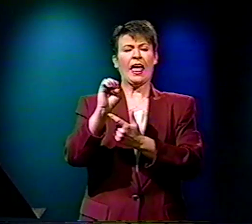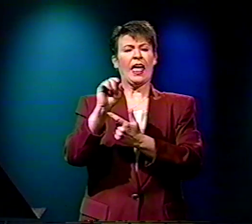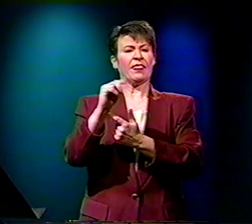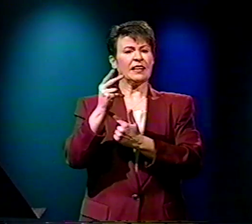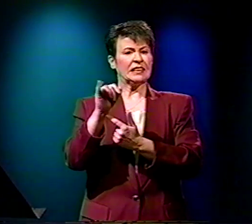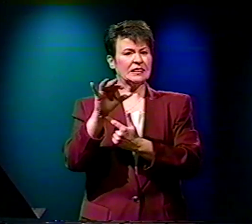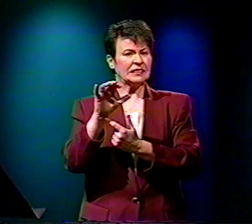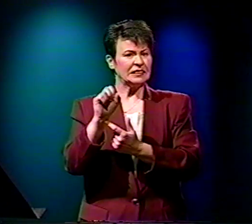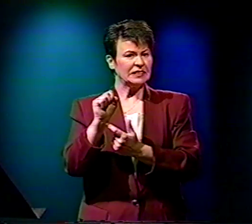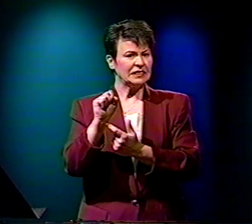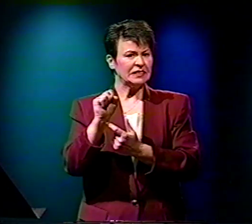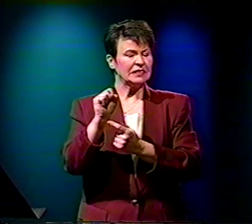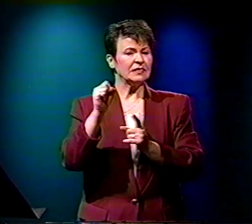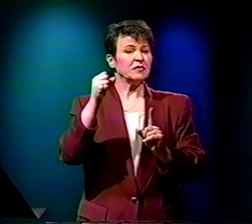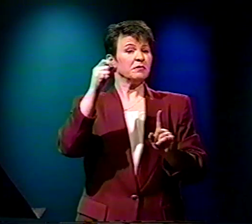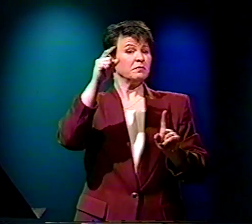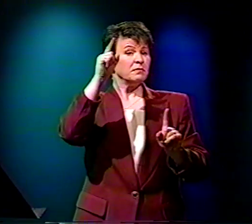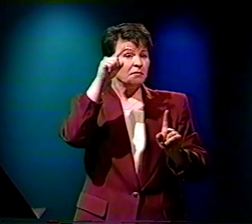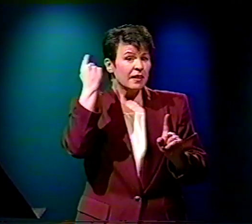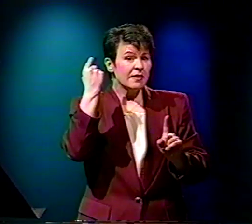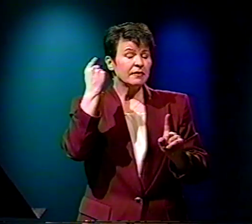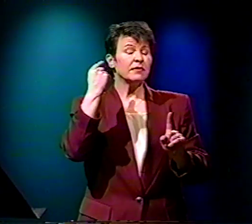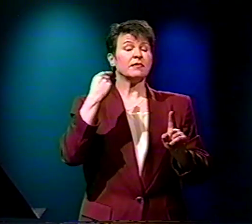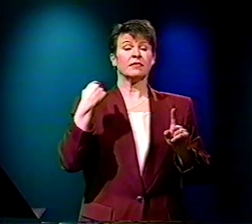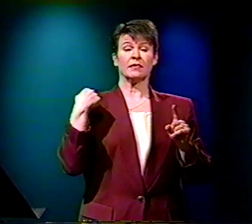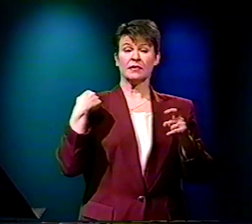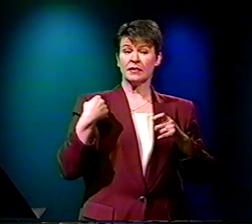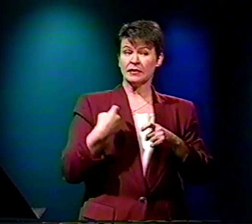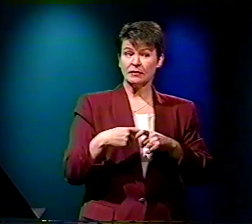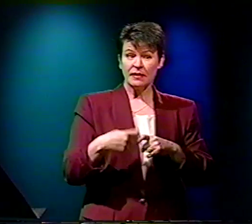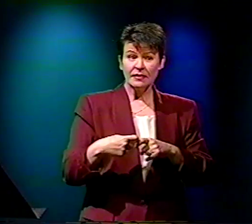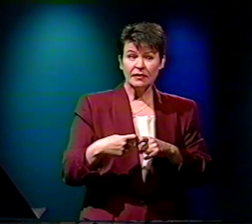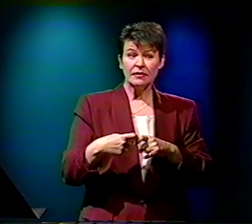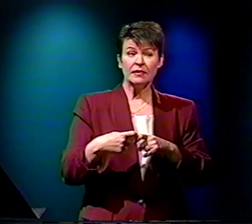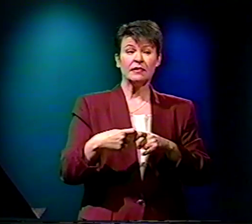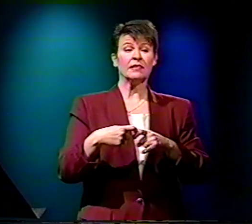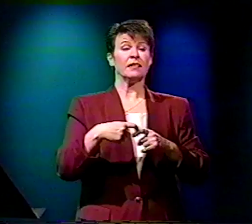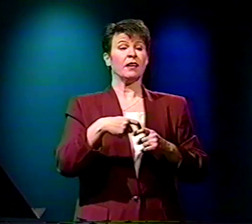factor. Race and ethnicity, whether they're black or Hispanic,